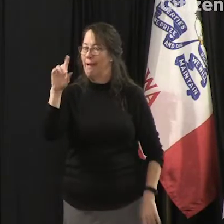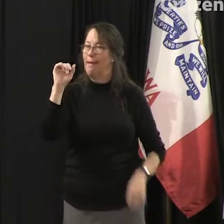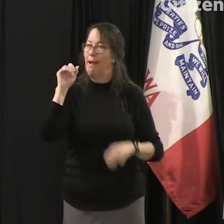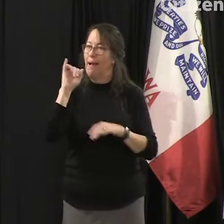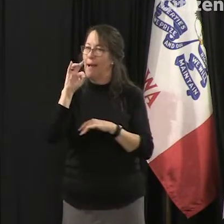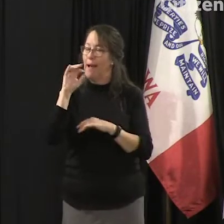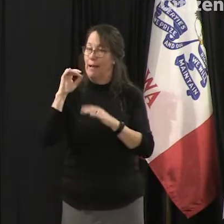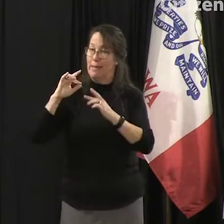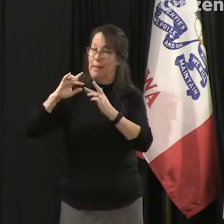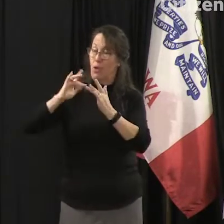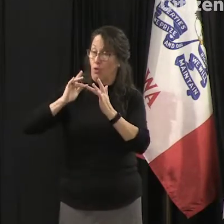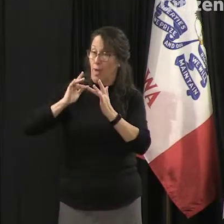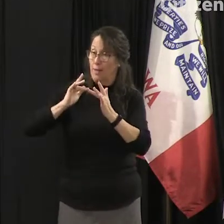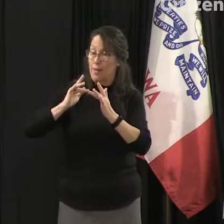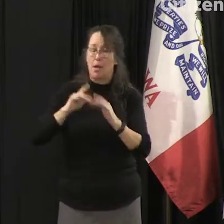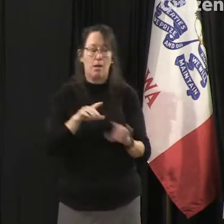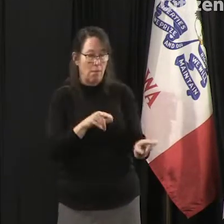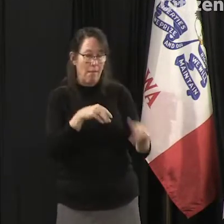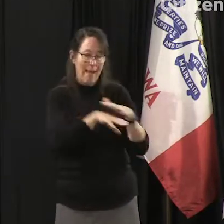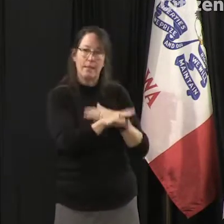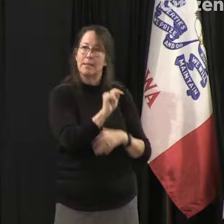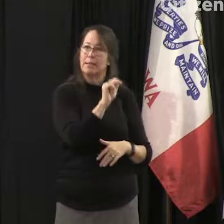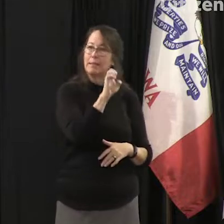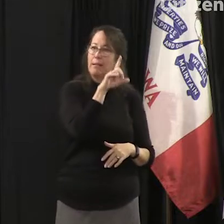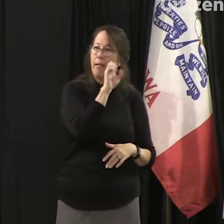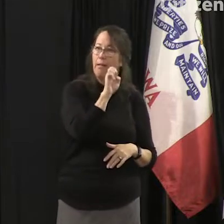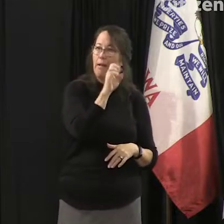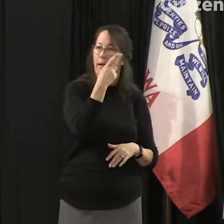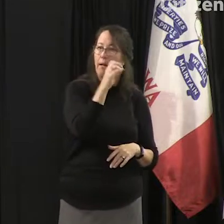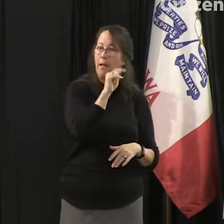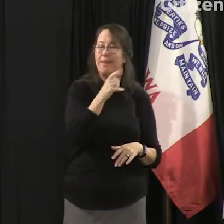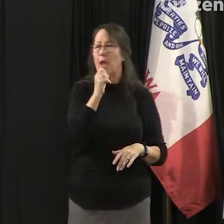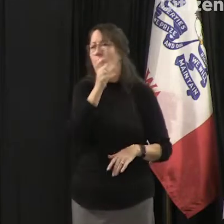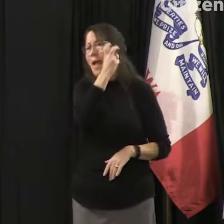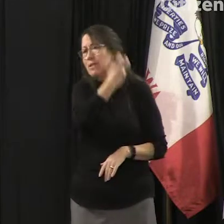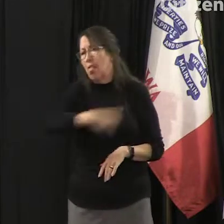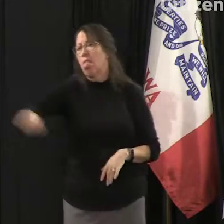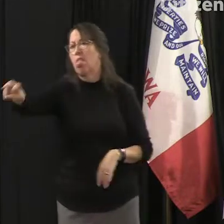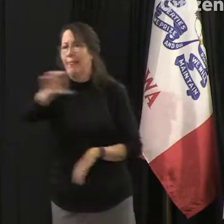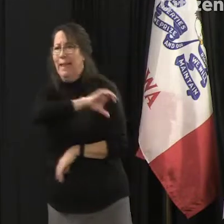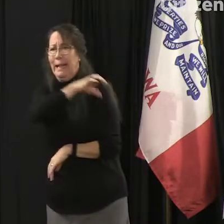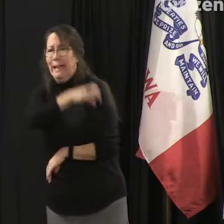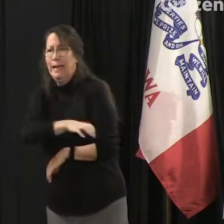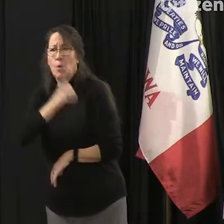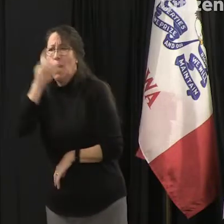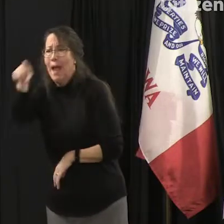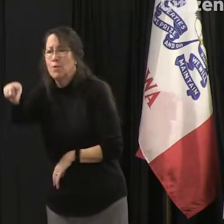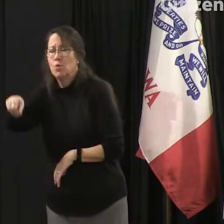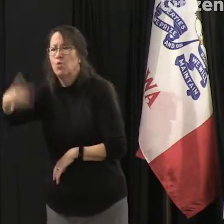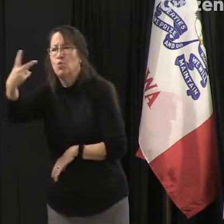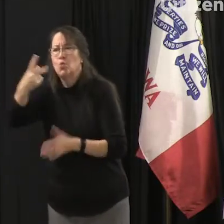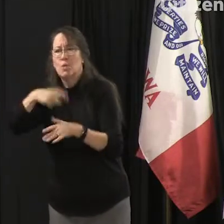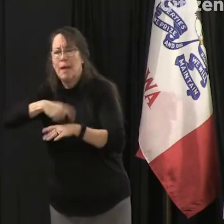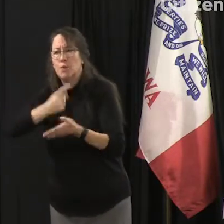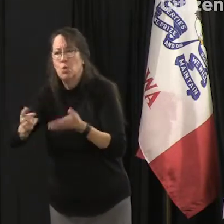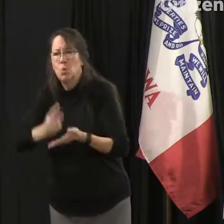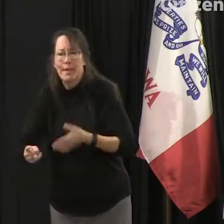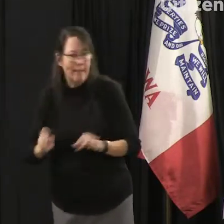to telehealth. I know so many persons with disabilities, they don't have to go to that clinic twice a